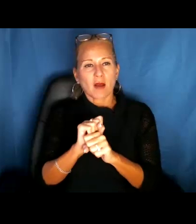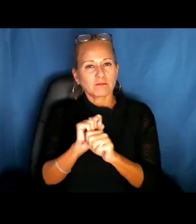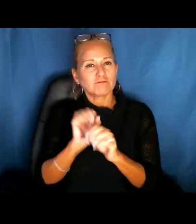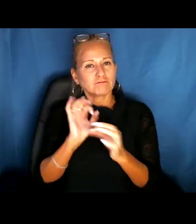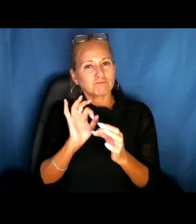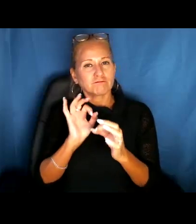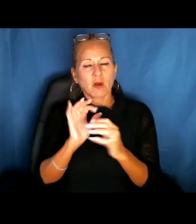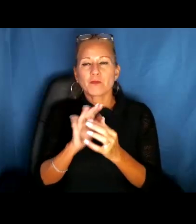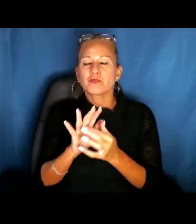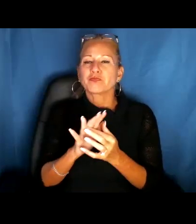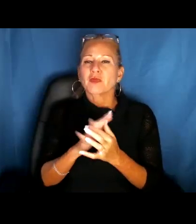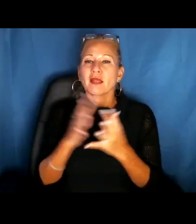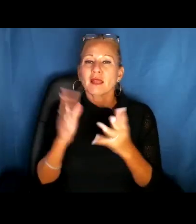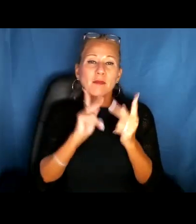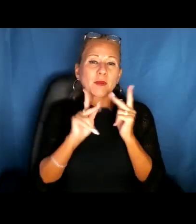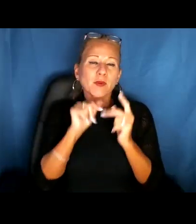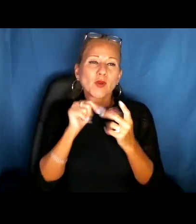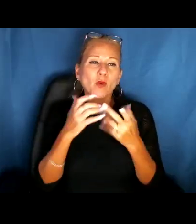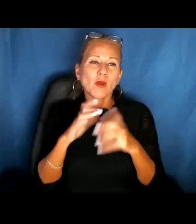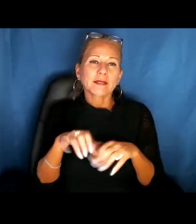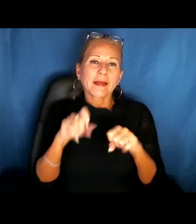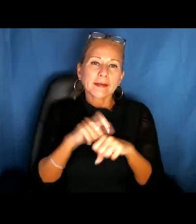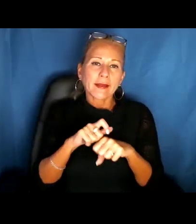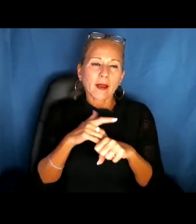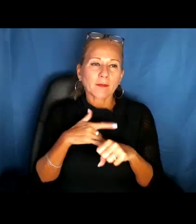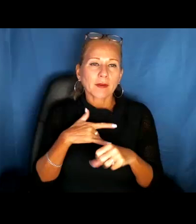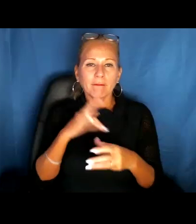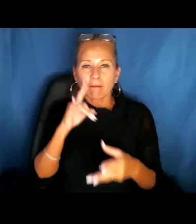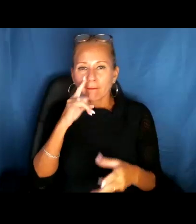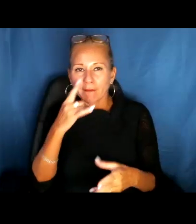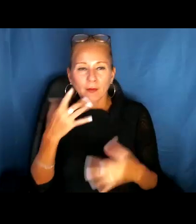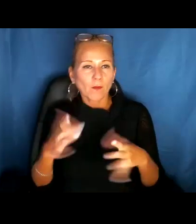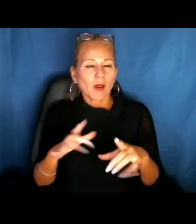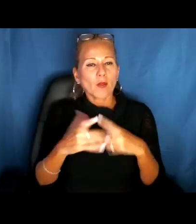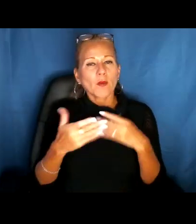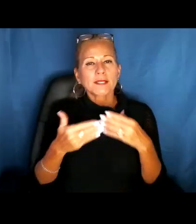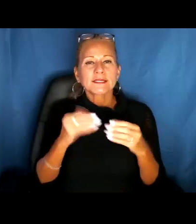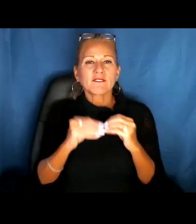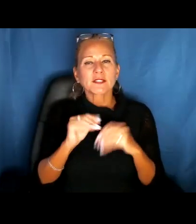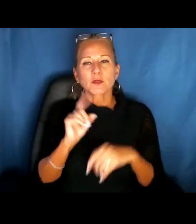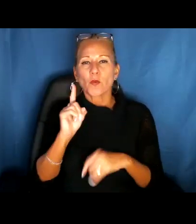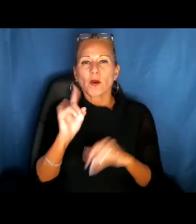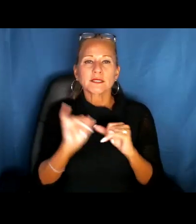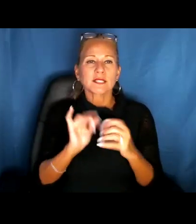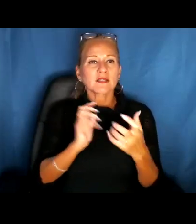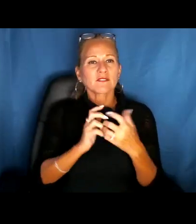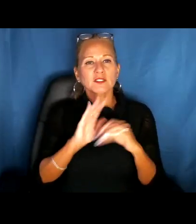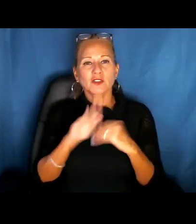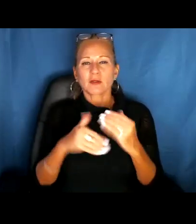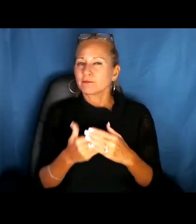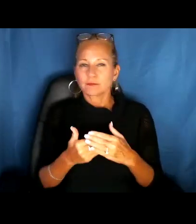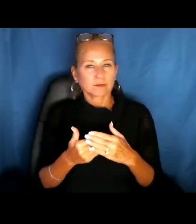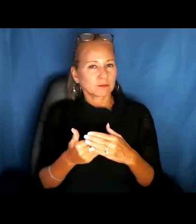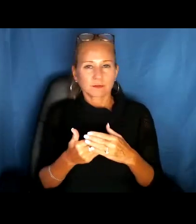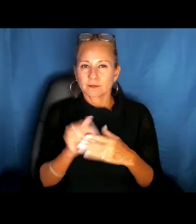lot of people don't want to take the time to do that anymore. They want an easy fix, a one size fits all. And